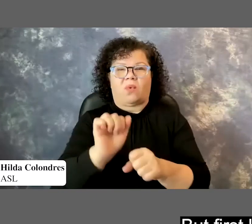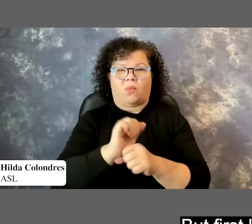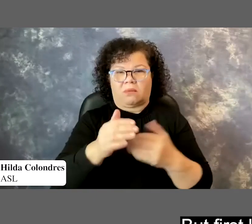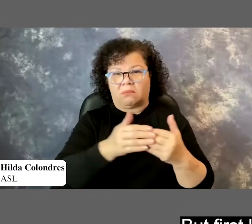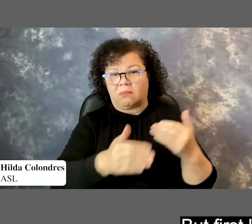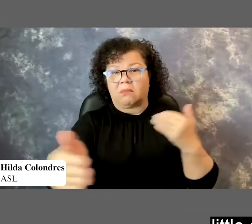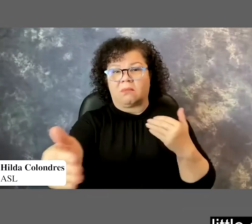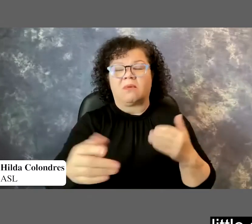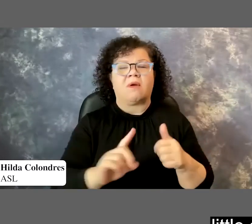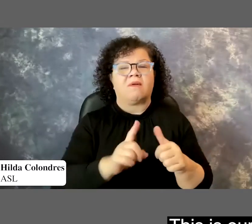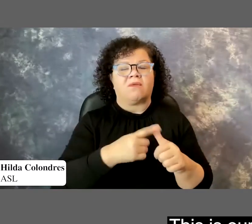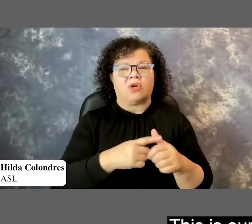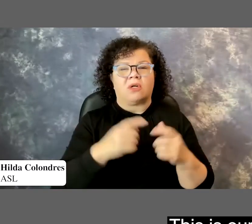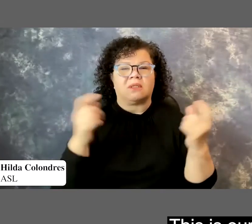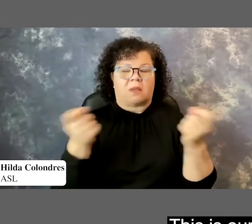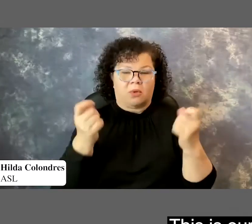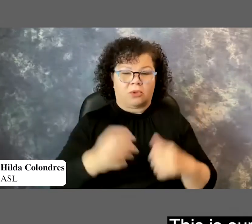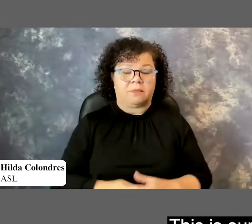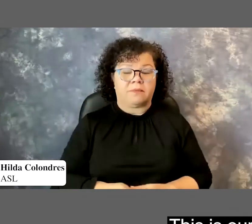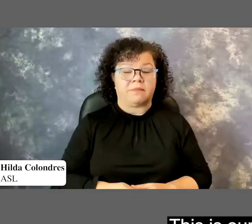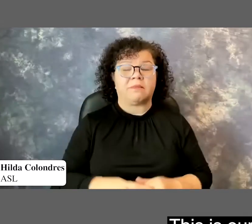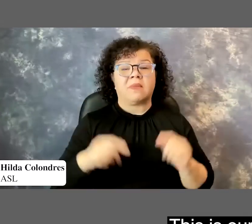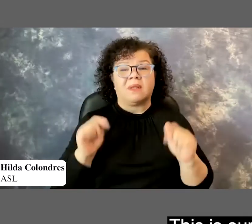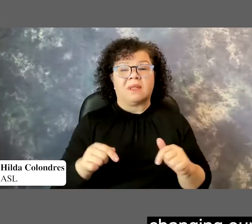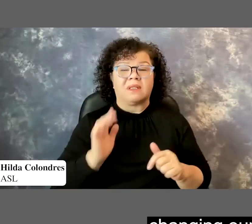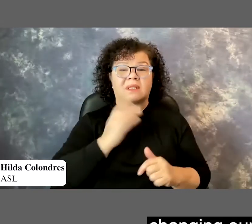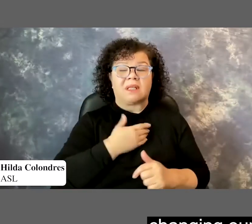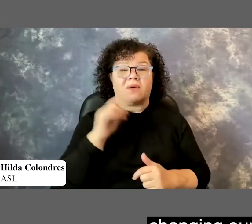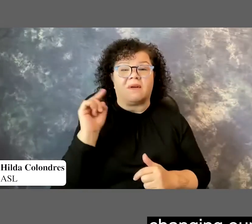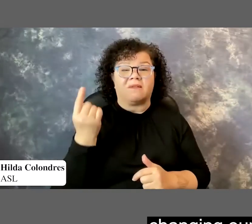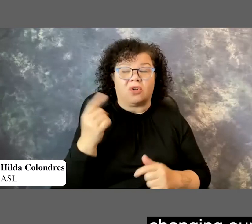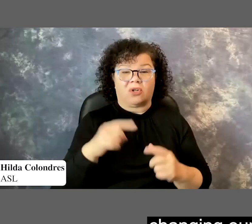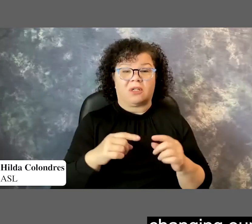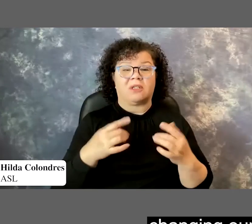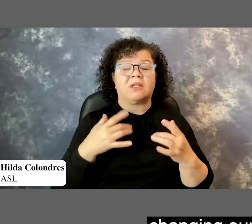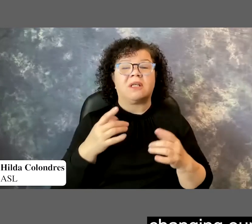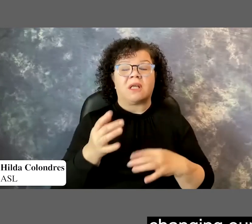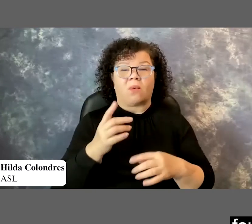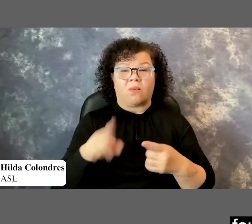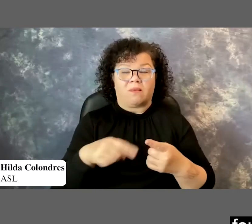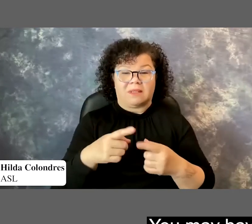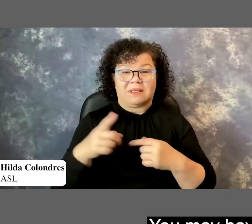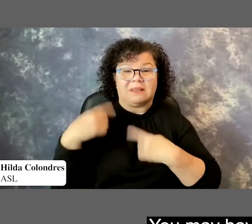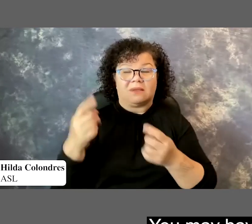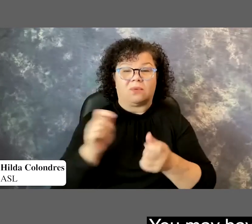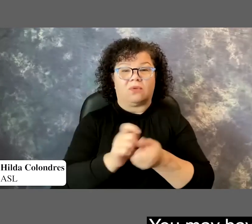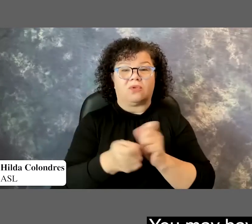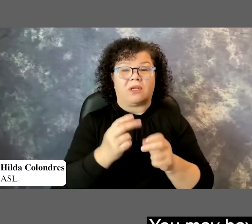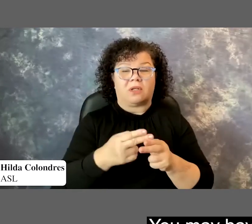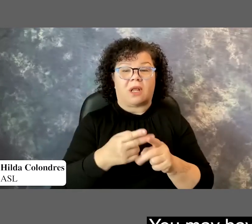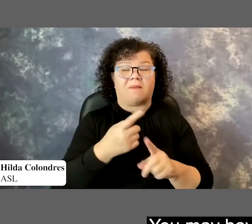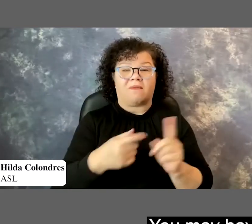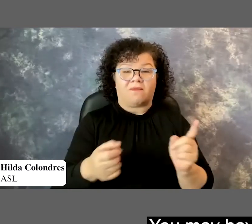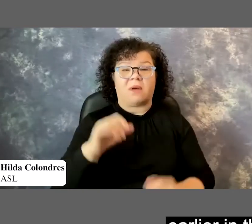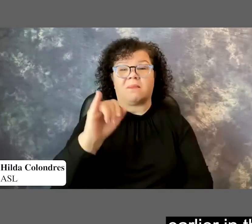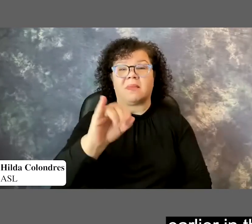little celebration. This is our first event since changing our name to the Inatai Foundation. You may have caught